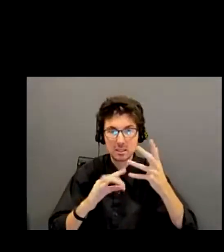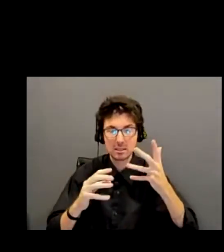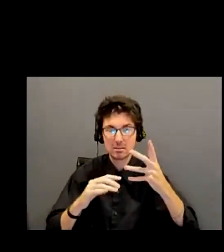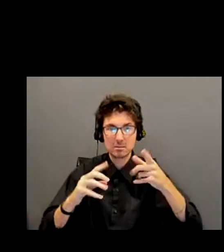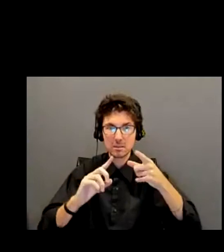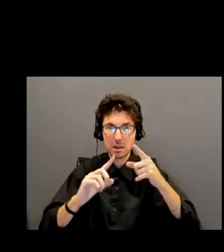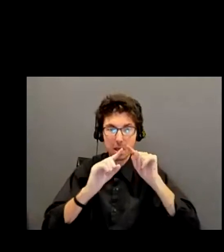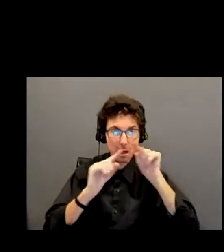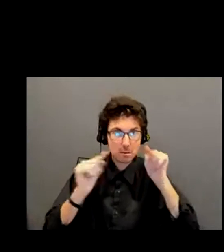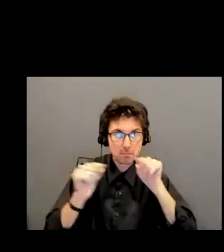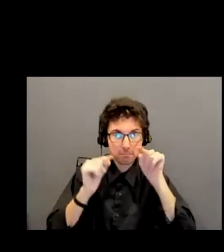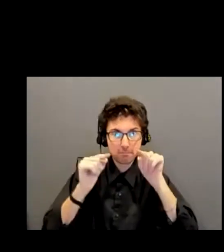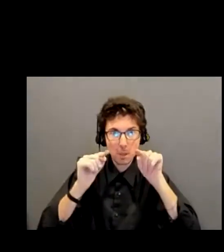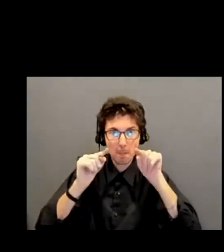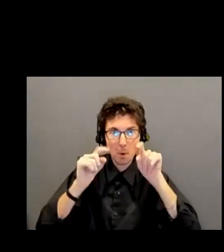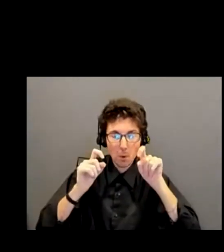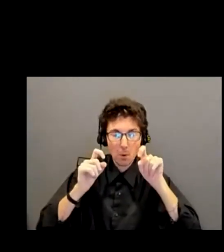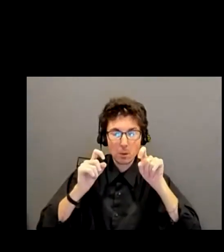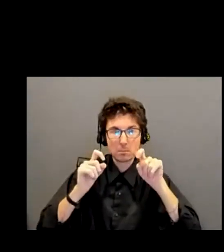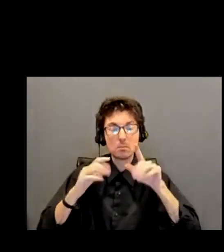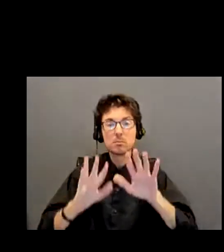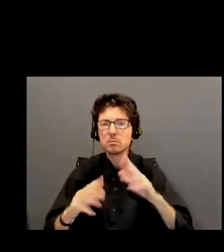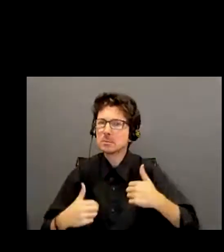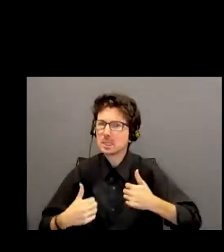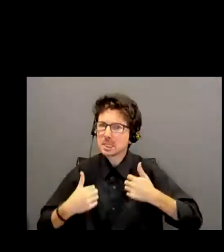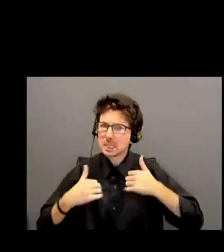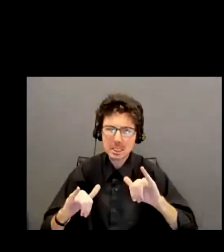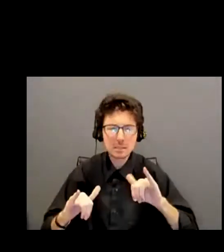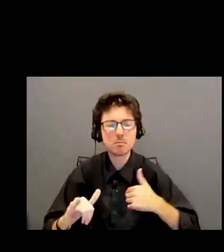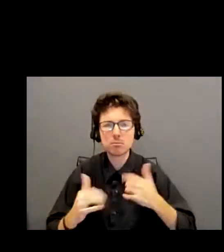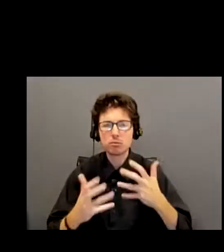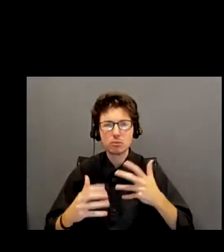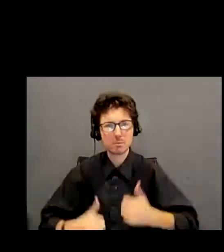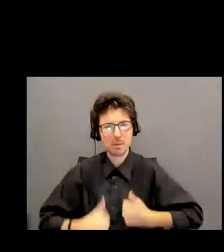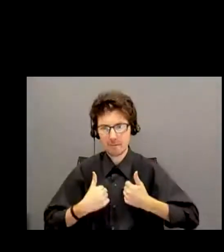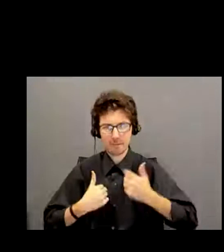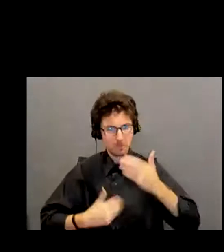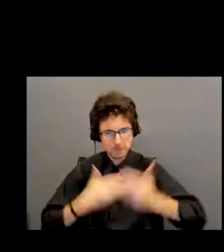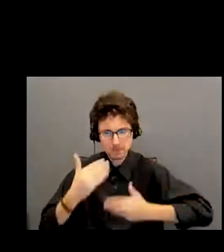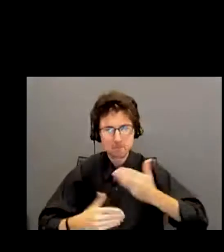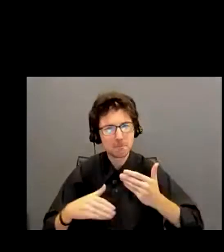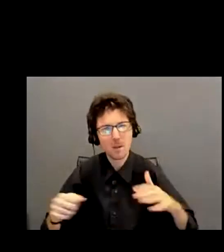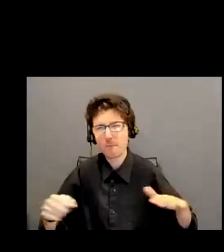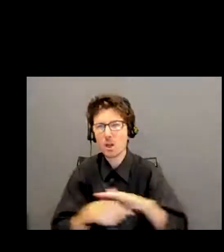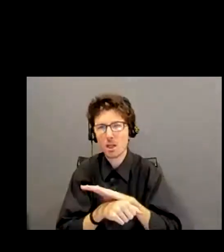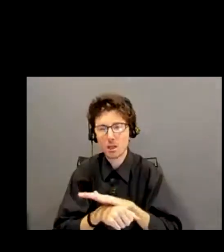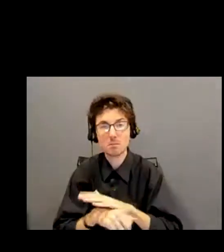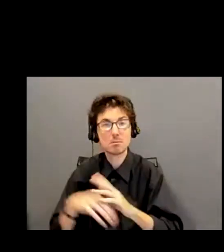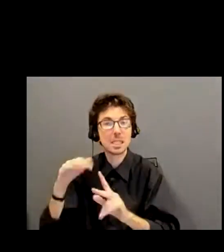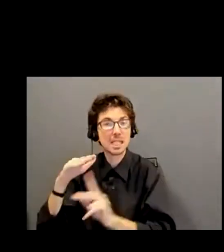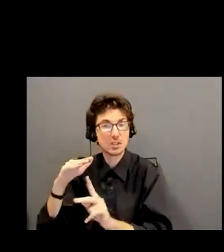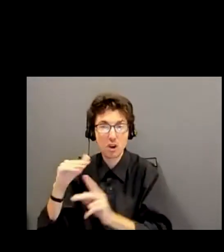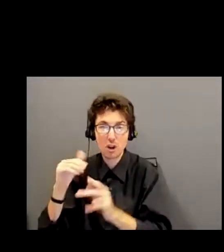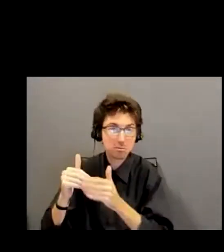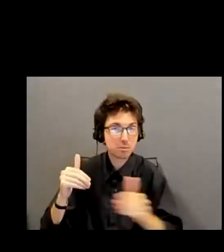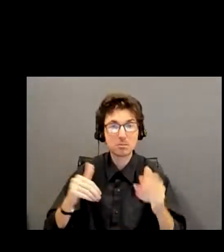to the fullest. Throughout my school years, I went to mainstream schools from kindergarten through 12th grade. I